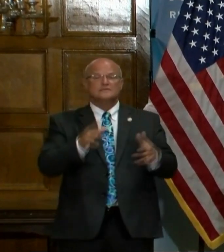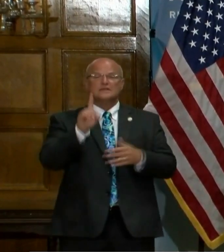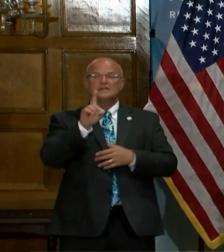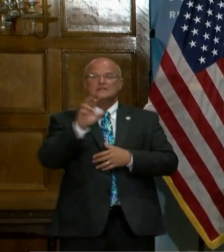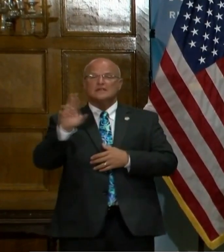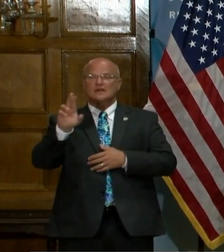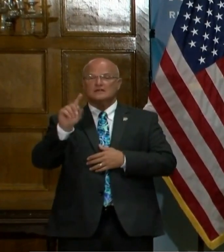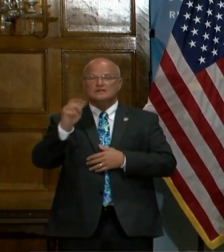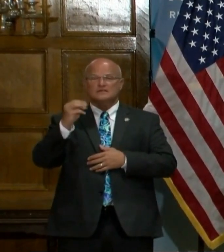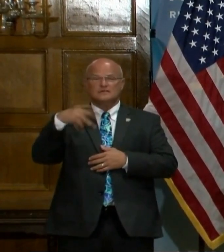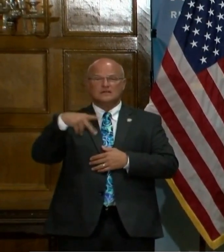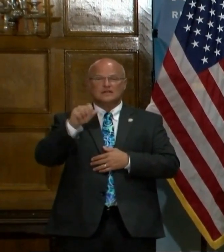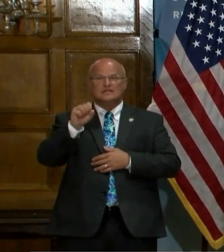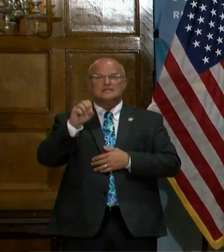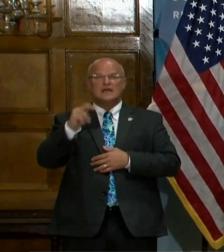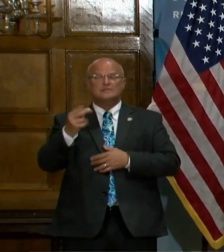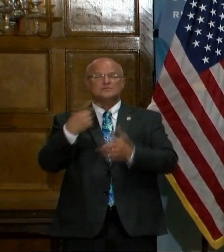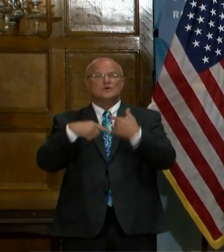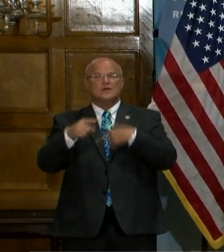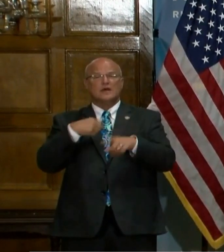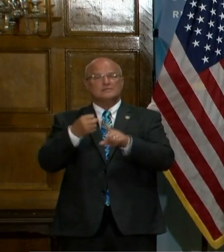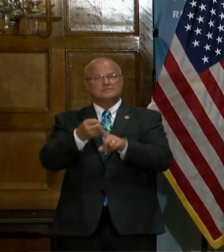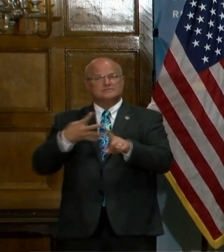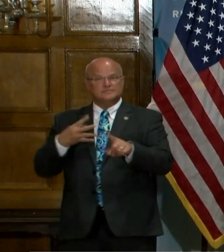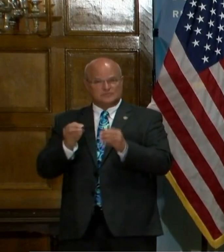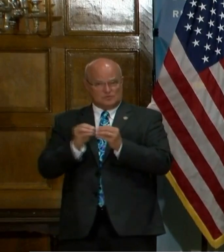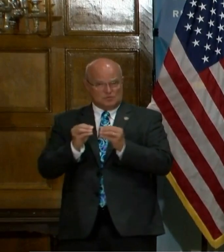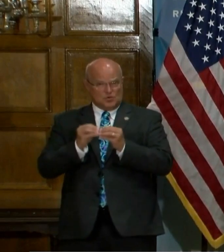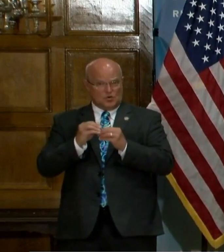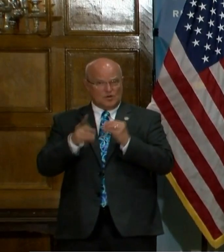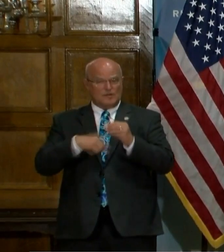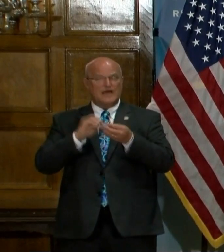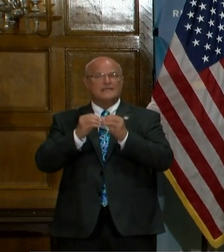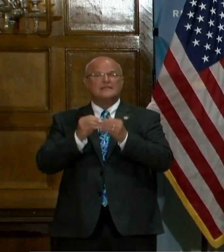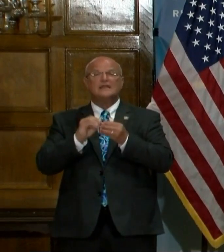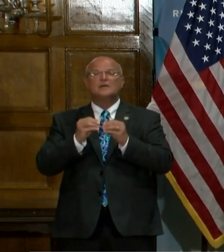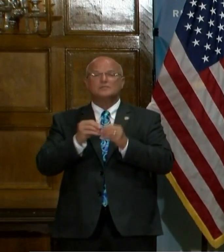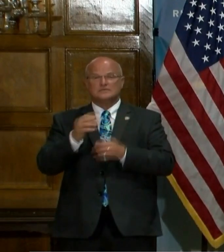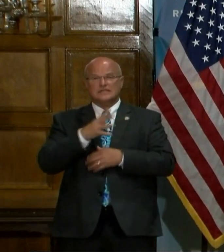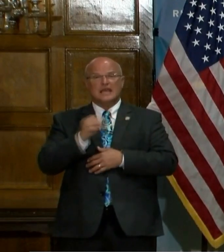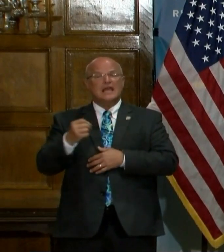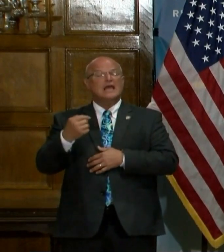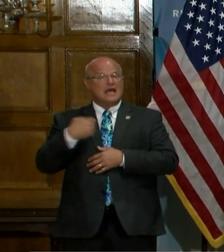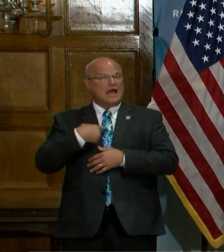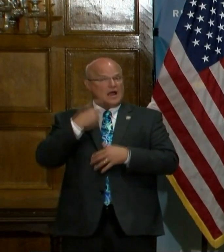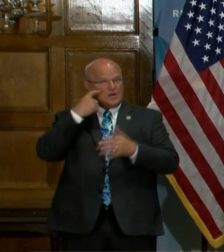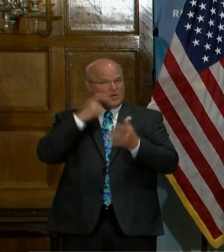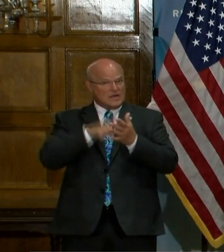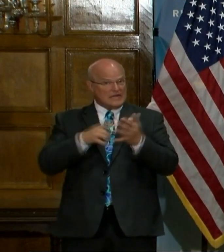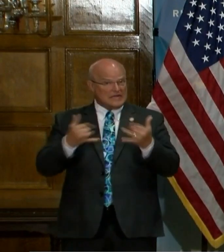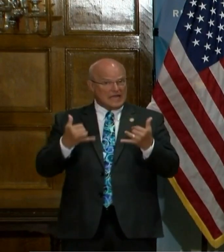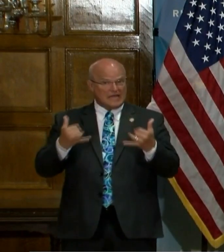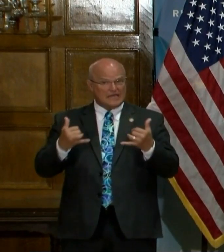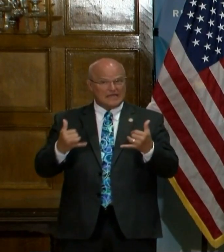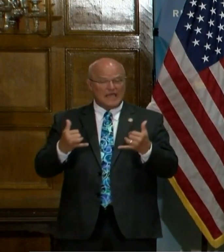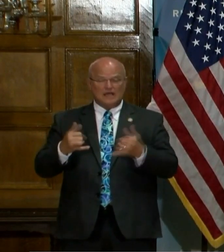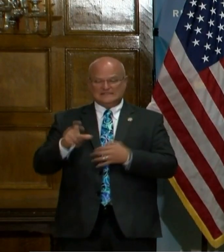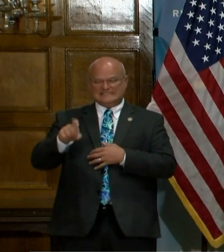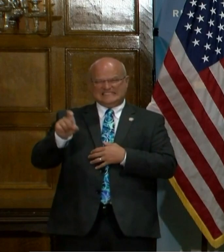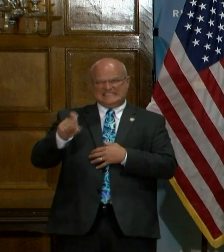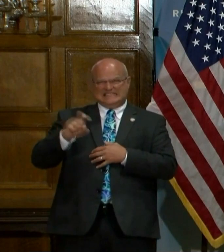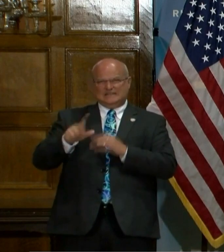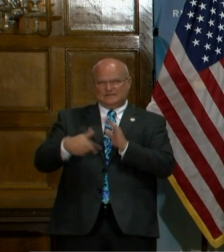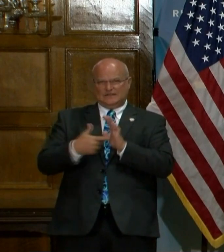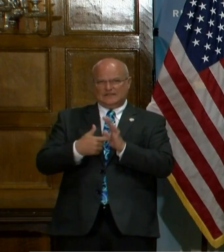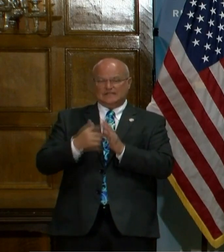and talk about that in more detail. And I recognize now the extraordinary need for